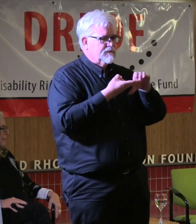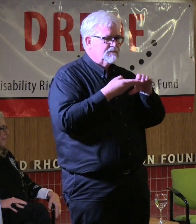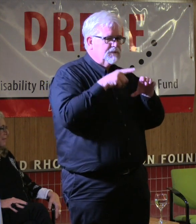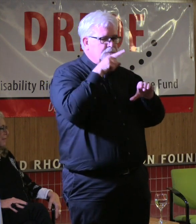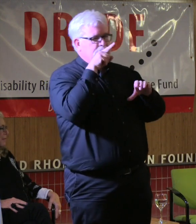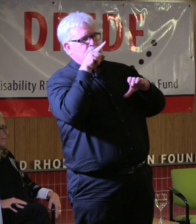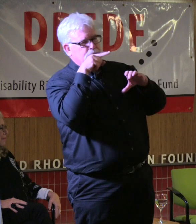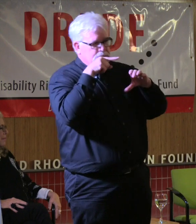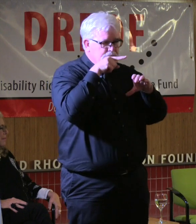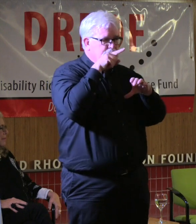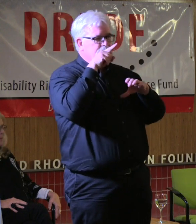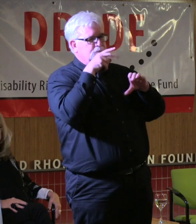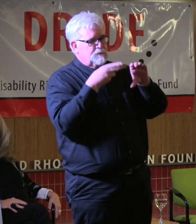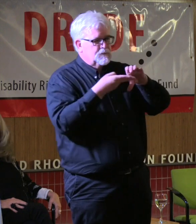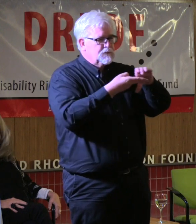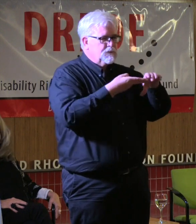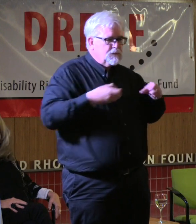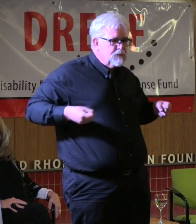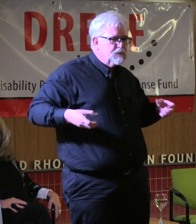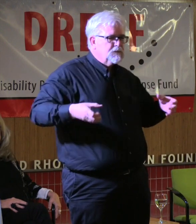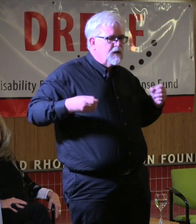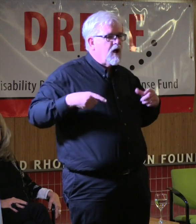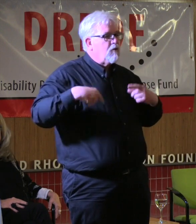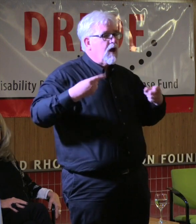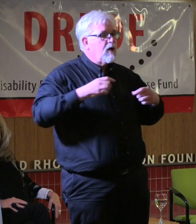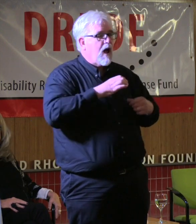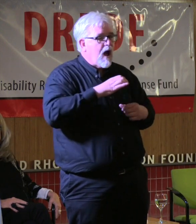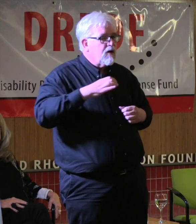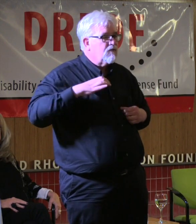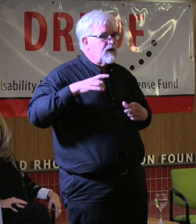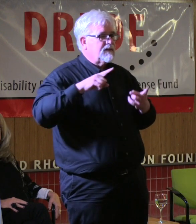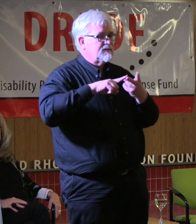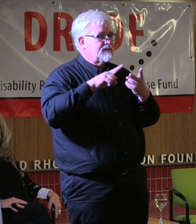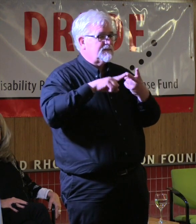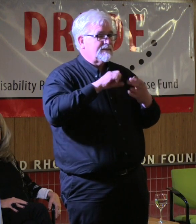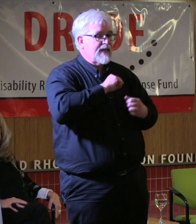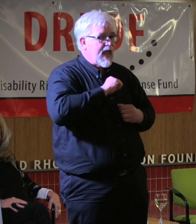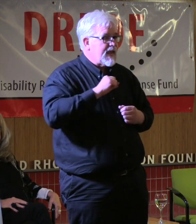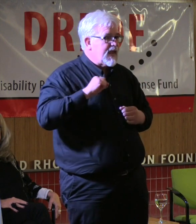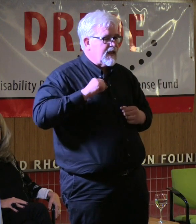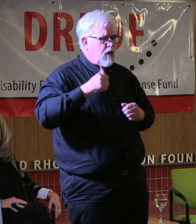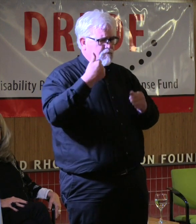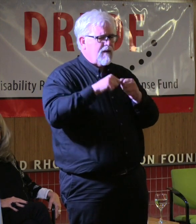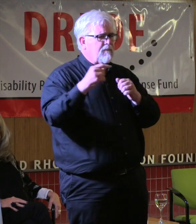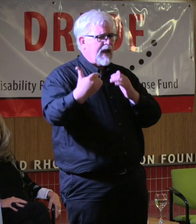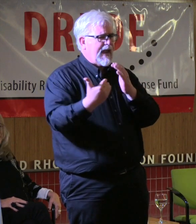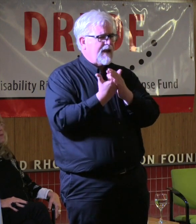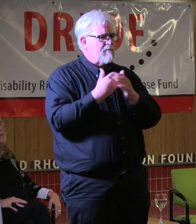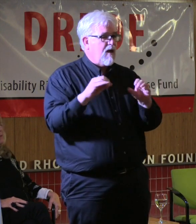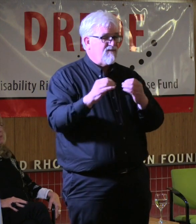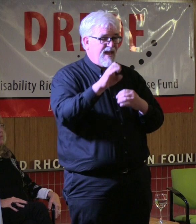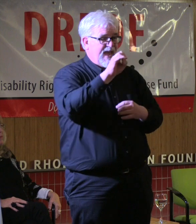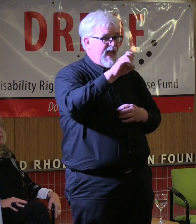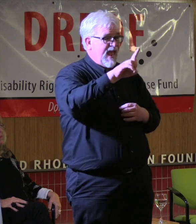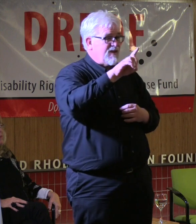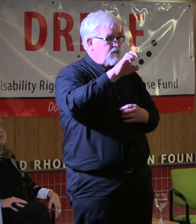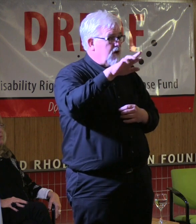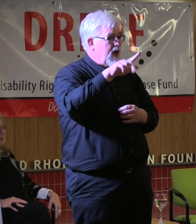wheeling his chair around the Congress and the Senate, coming into my office. You know, Ed